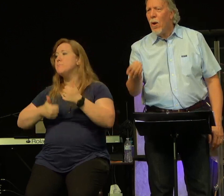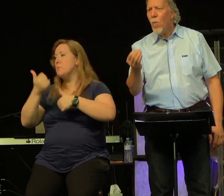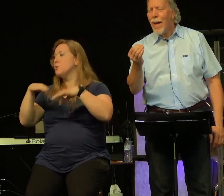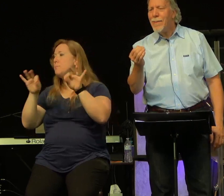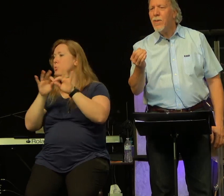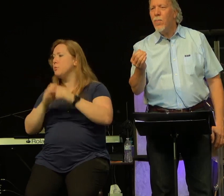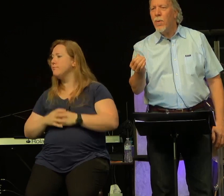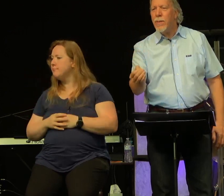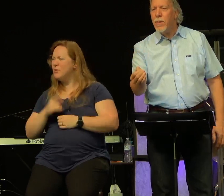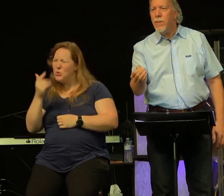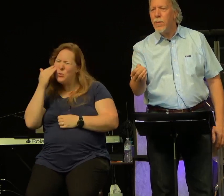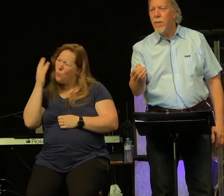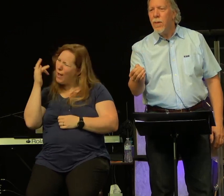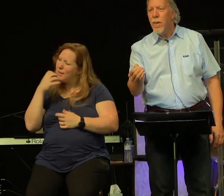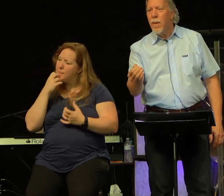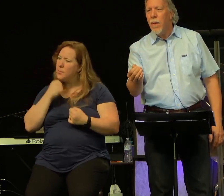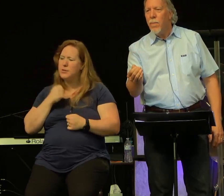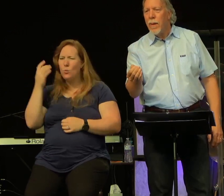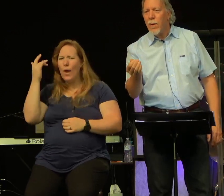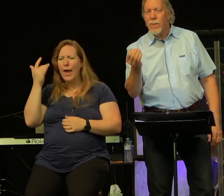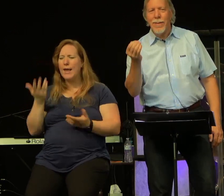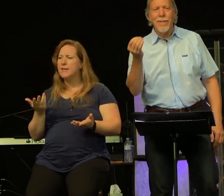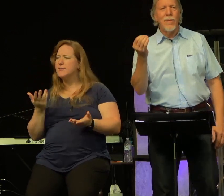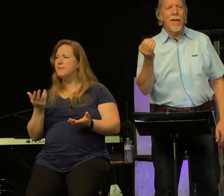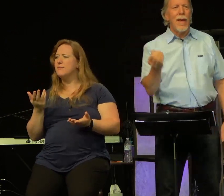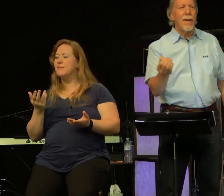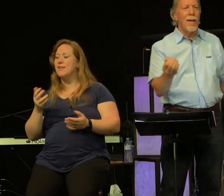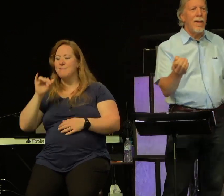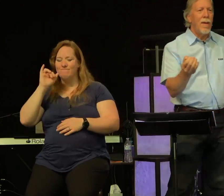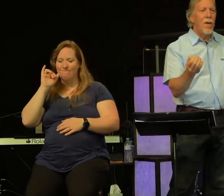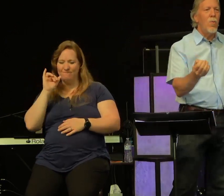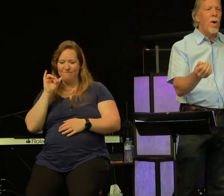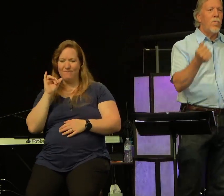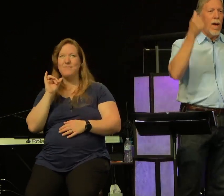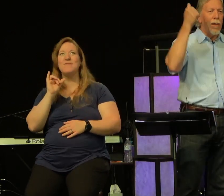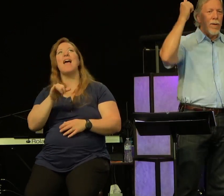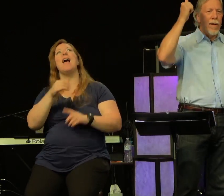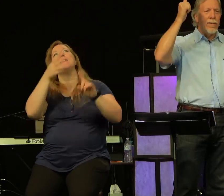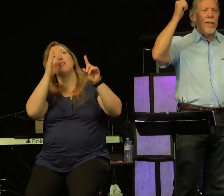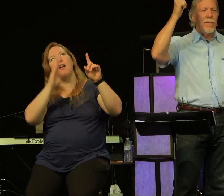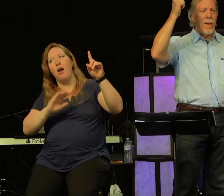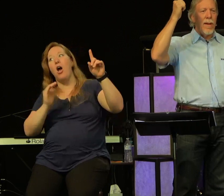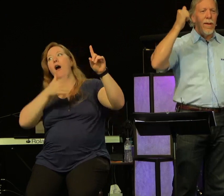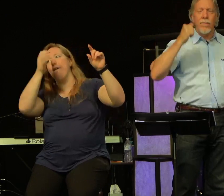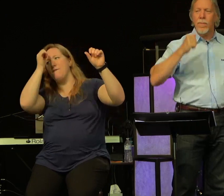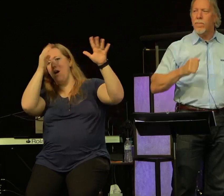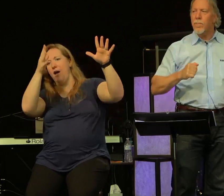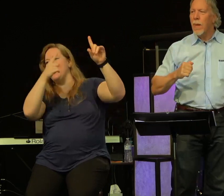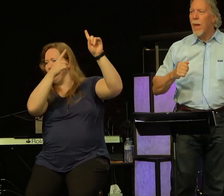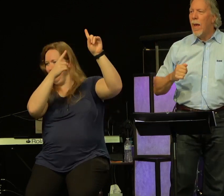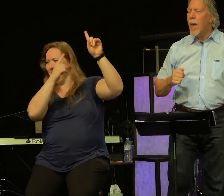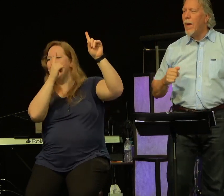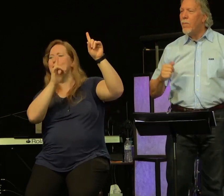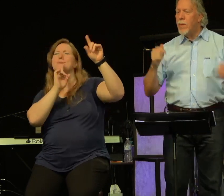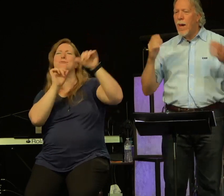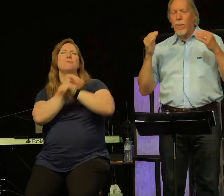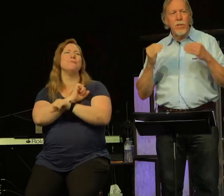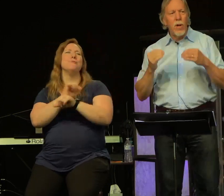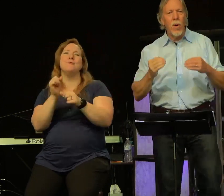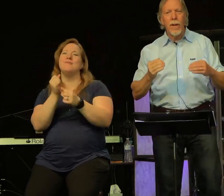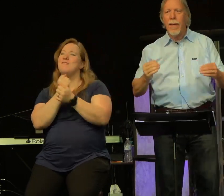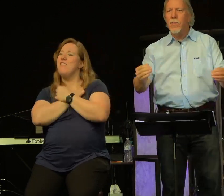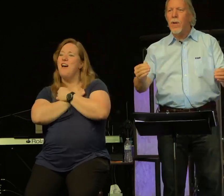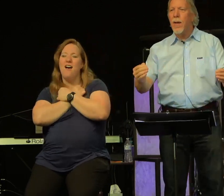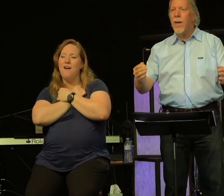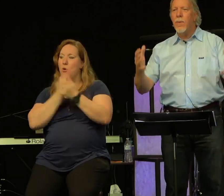And you know why that's so precious? Because that's exactly who our Father is. He's love. And every time we